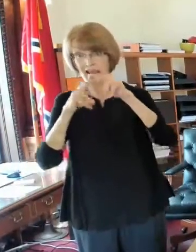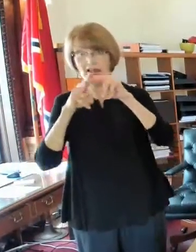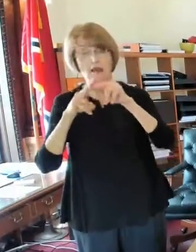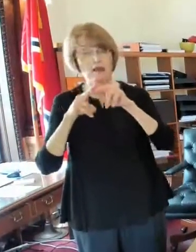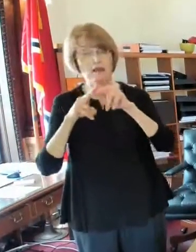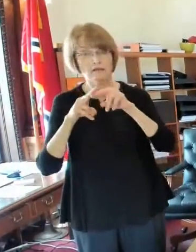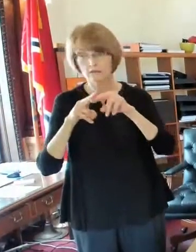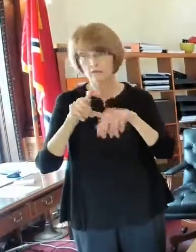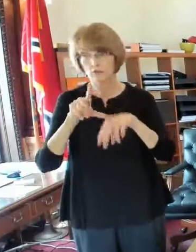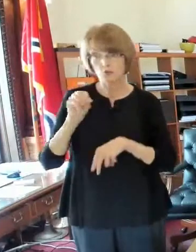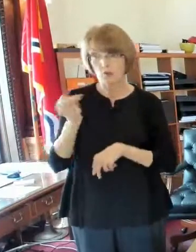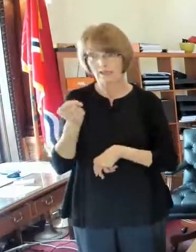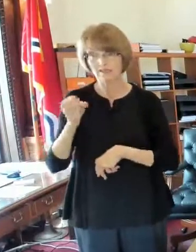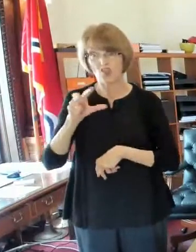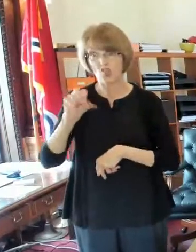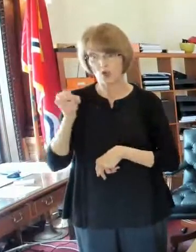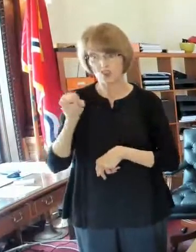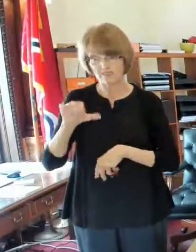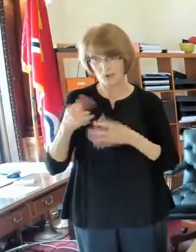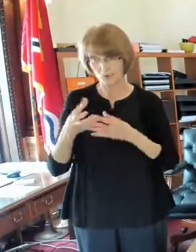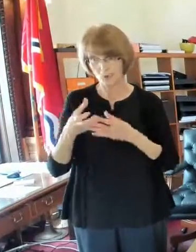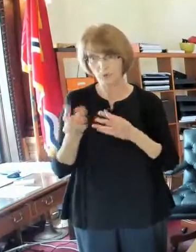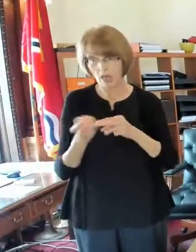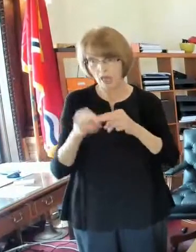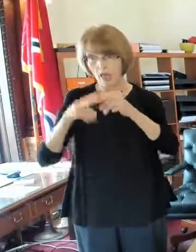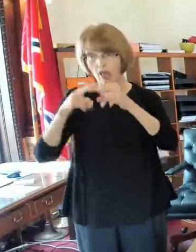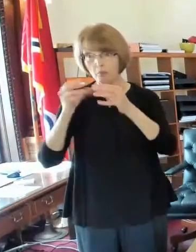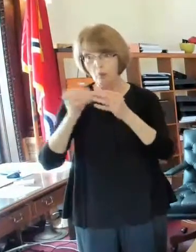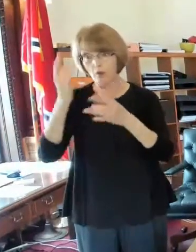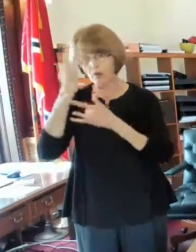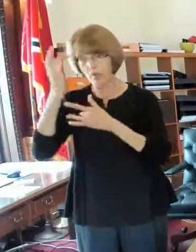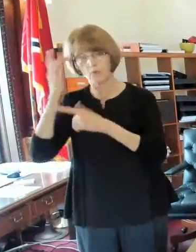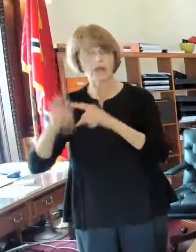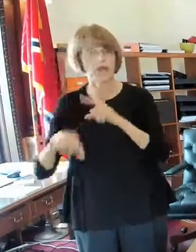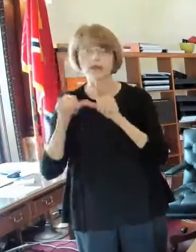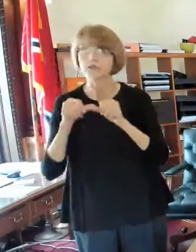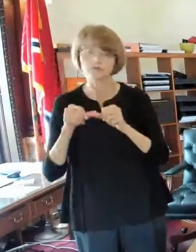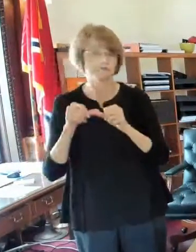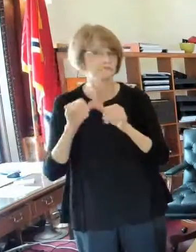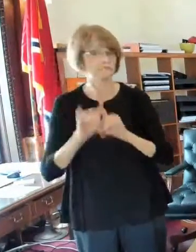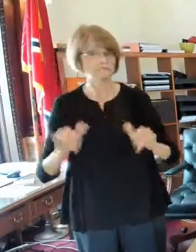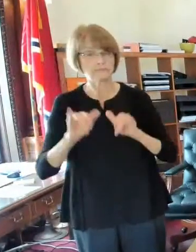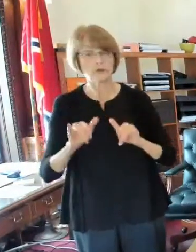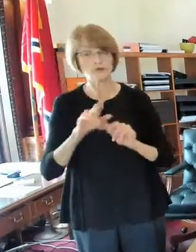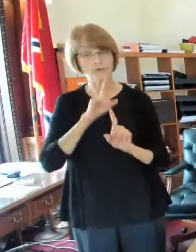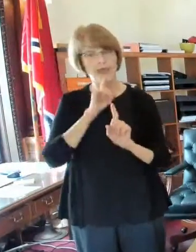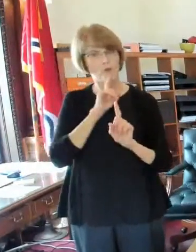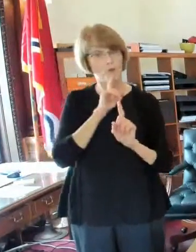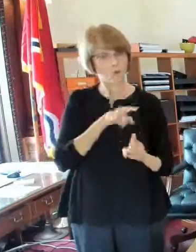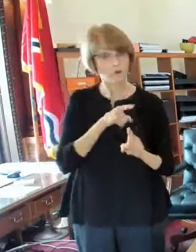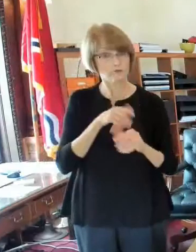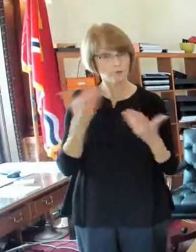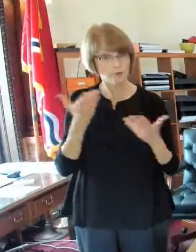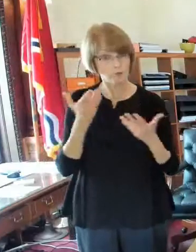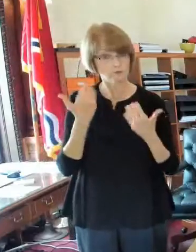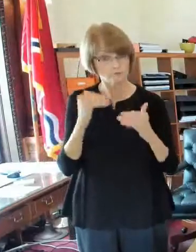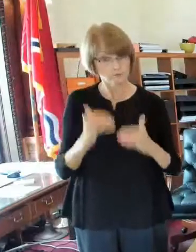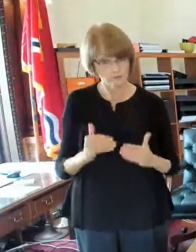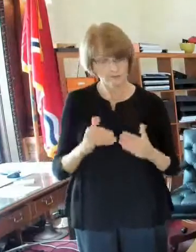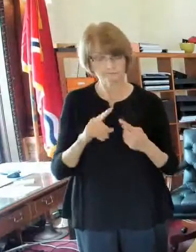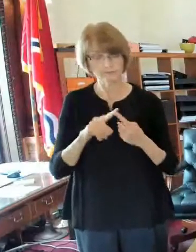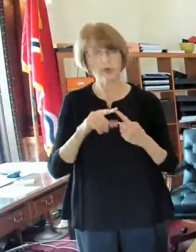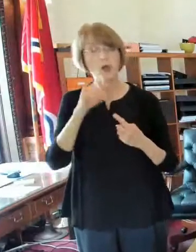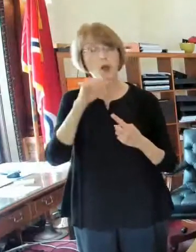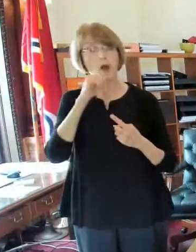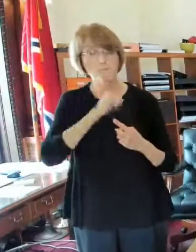30-year-olds. So the order that we issued today does a couple of things. Bars, restaurants,